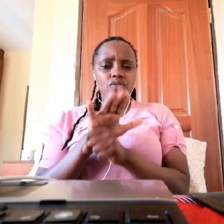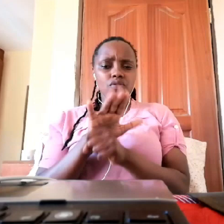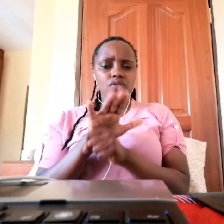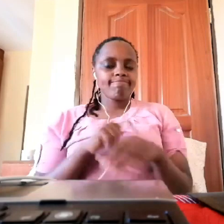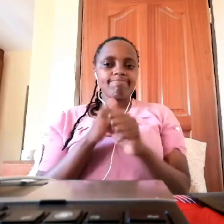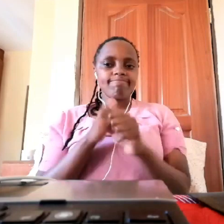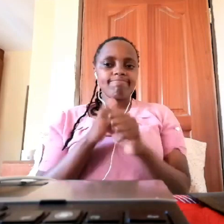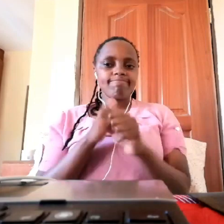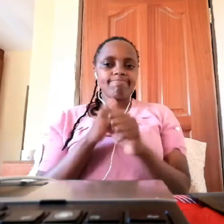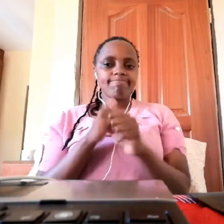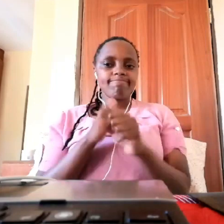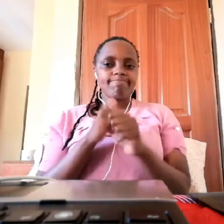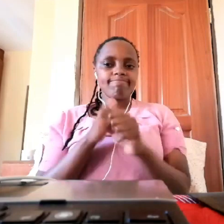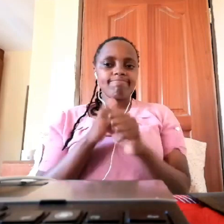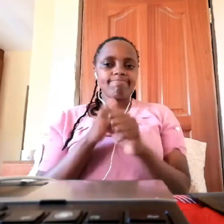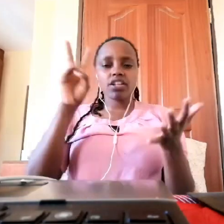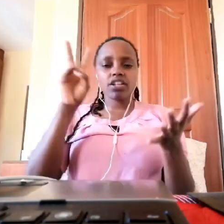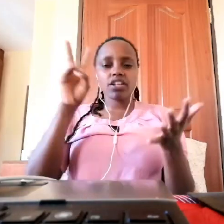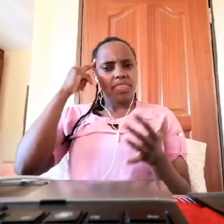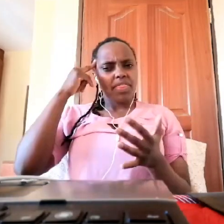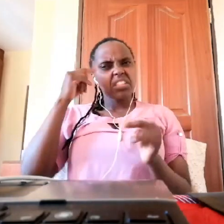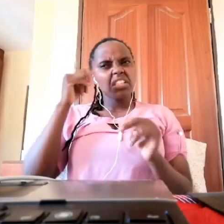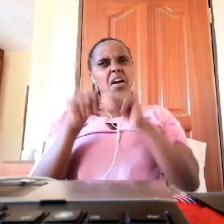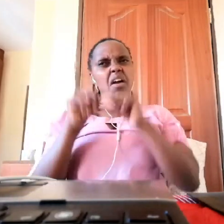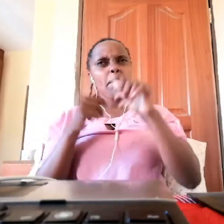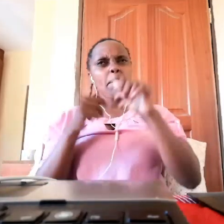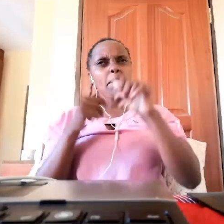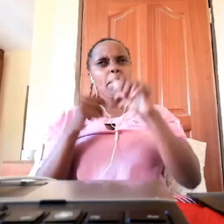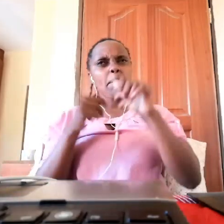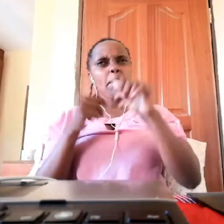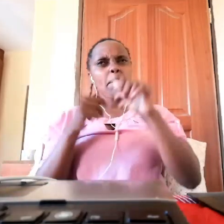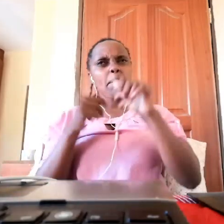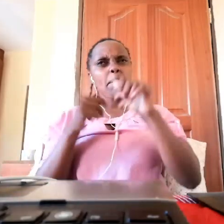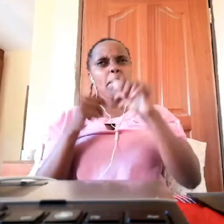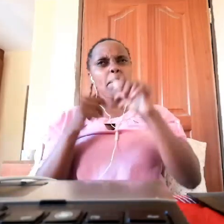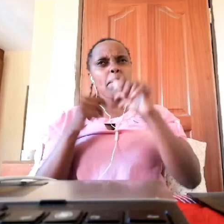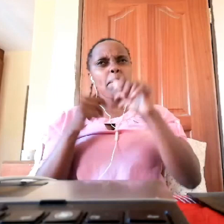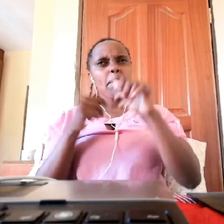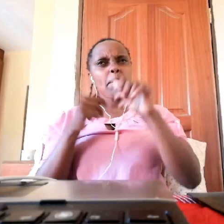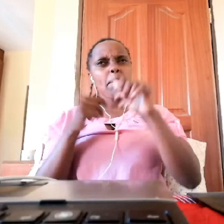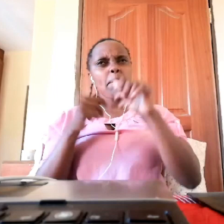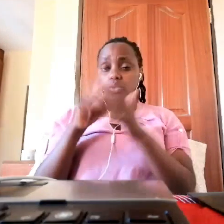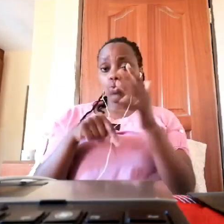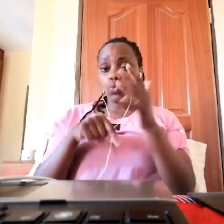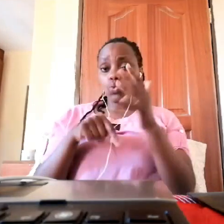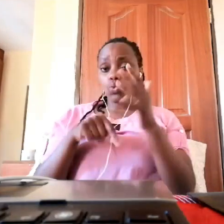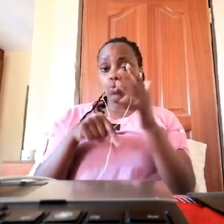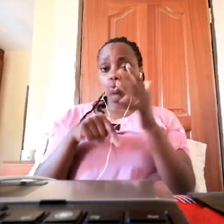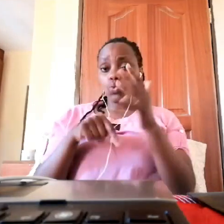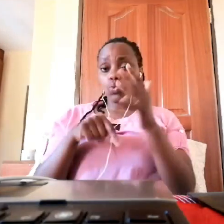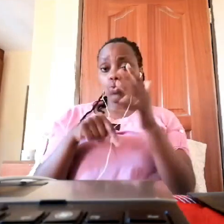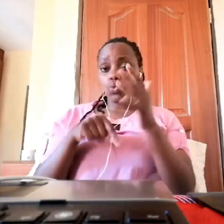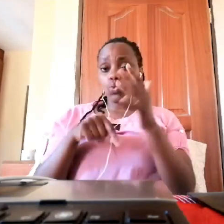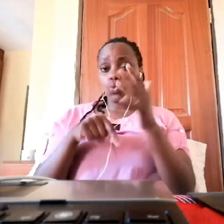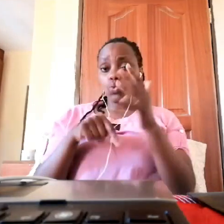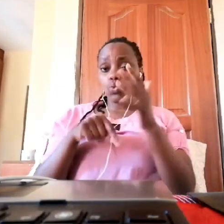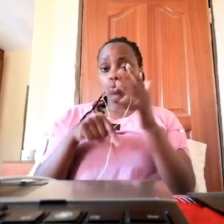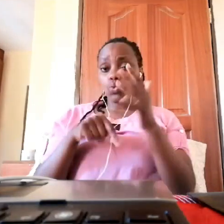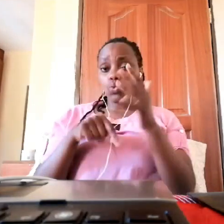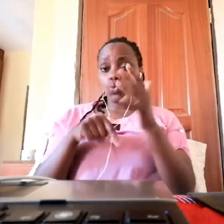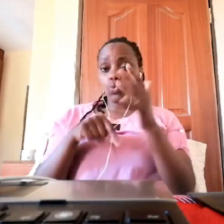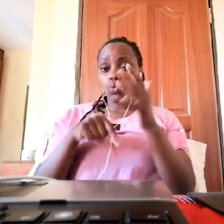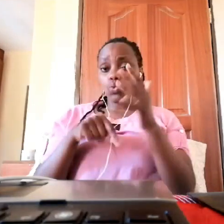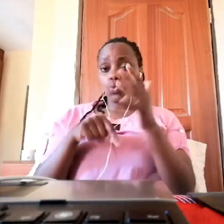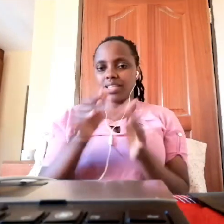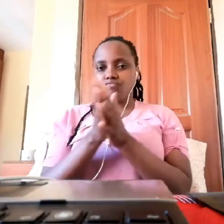the final validation, I think we were dealing with about 31 CSOs. So you can see sustaining that interest